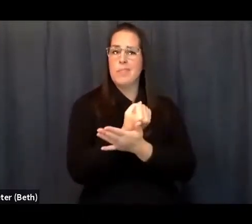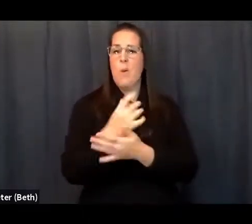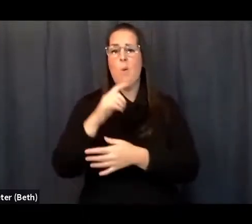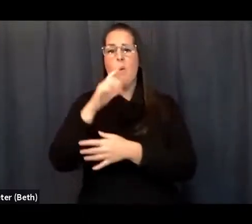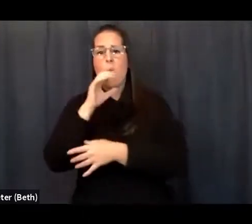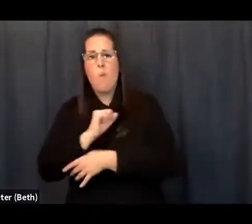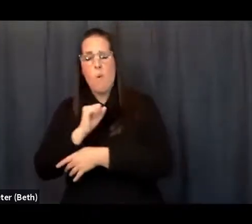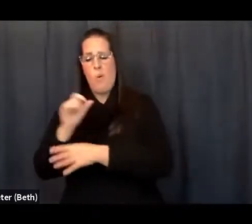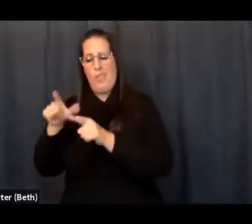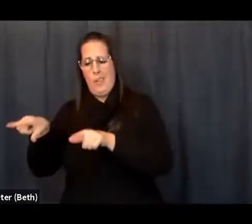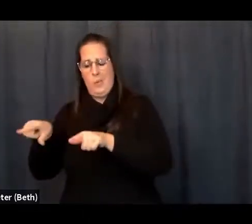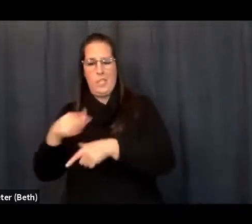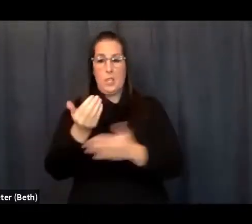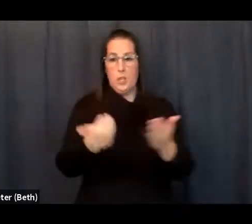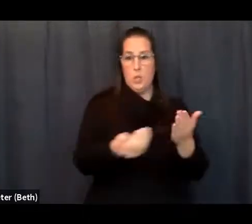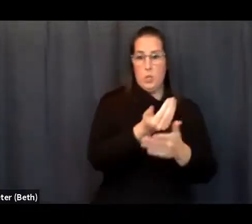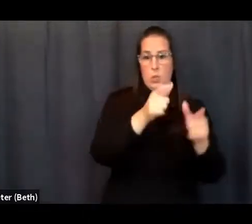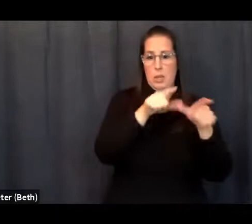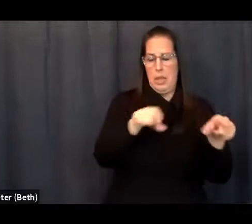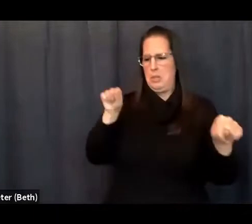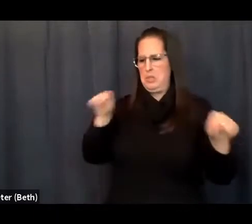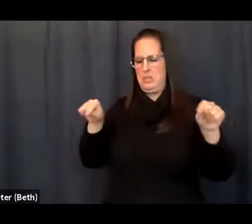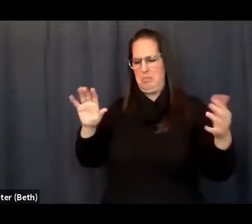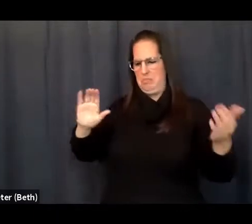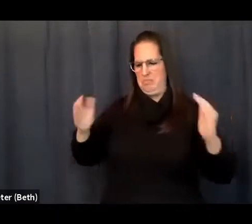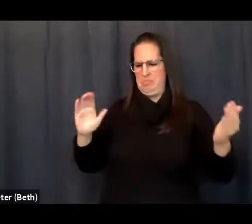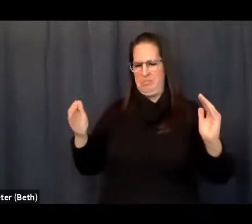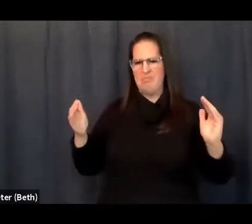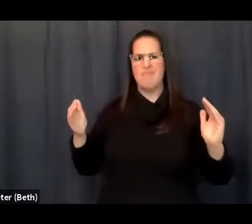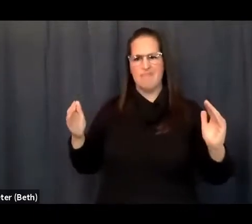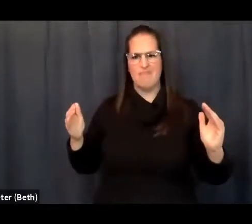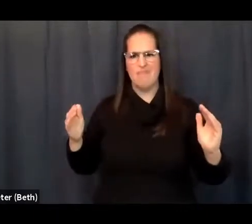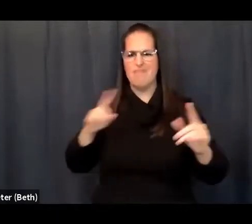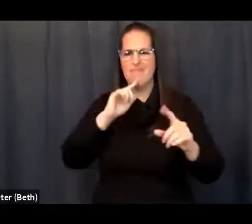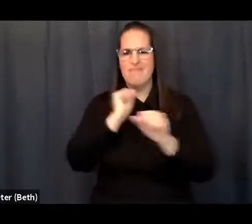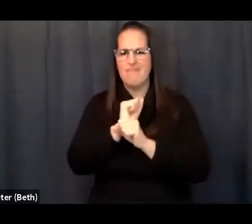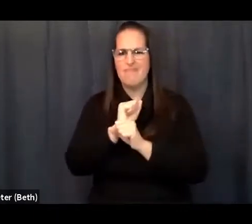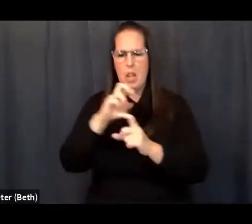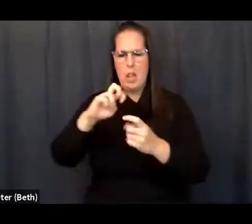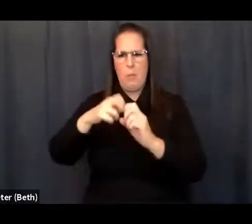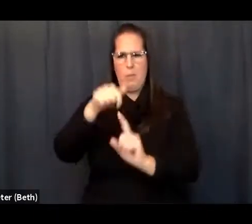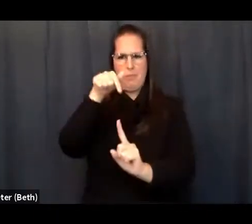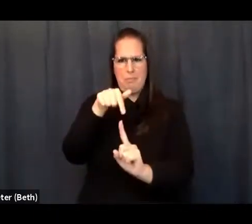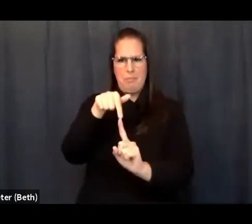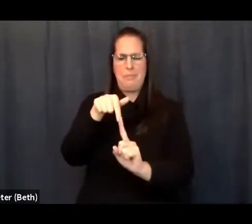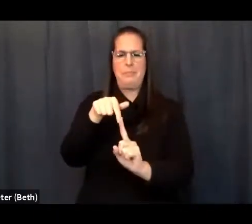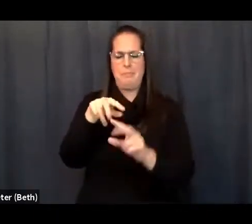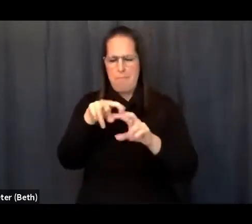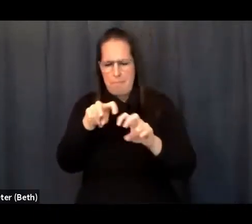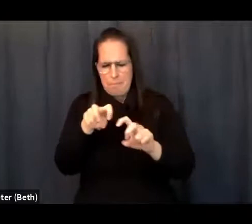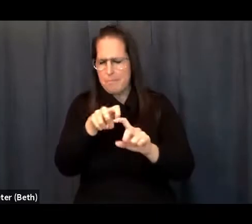to the new language and realizing that it actually transcends the level of the problem. There's the